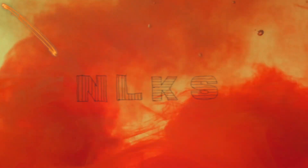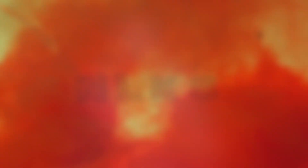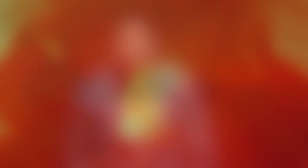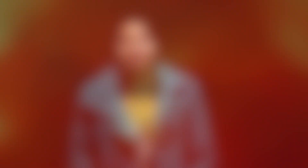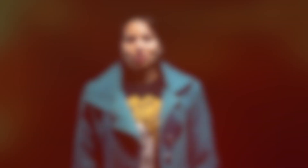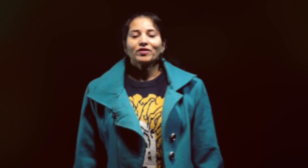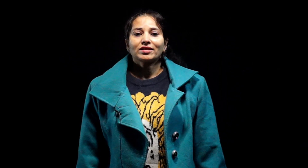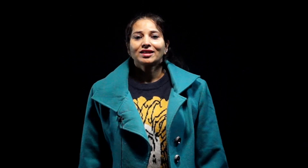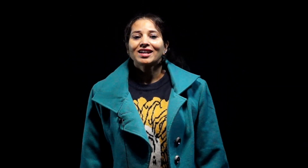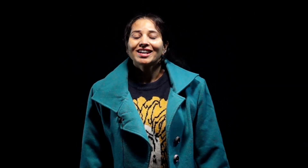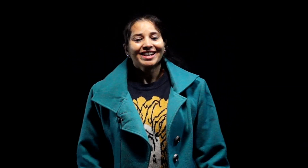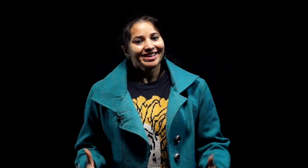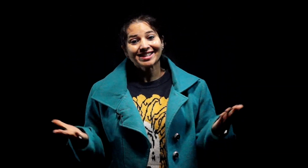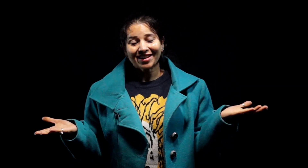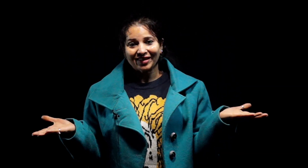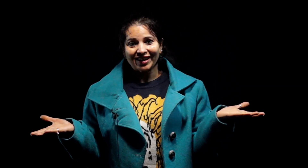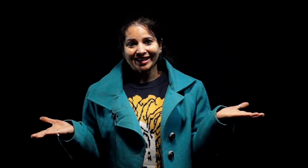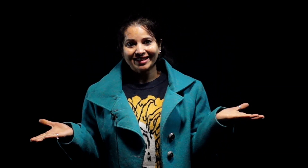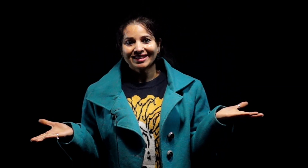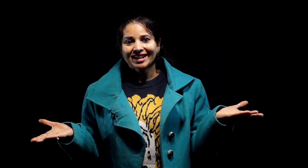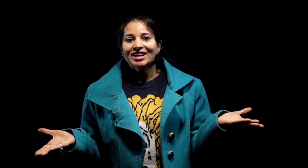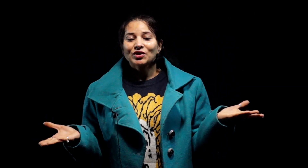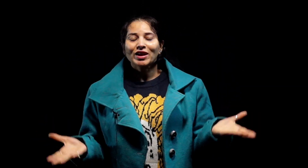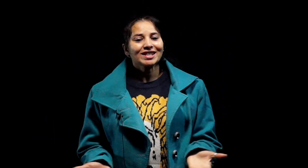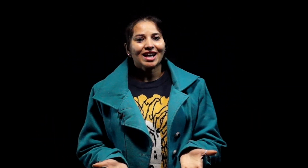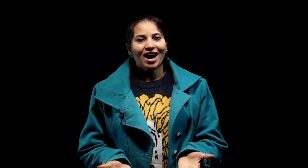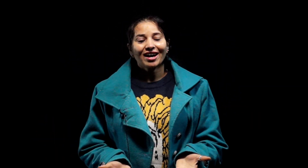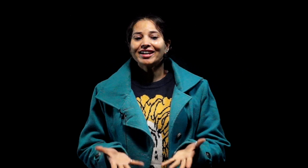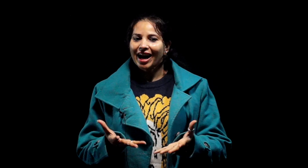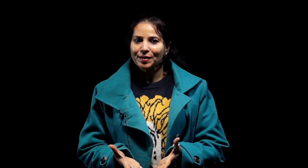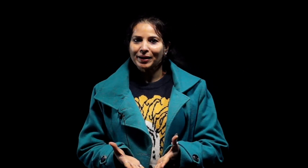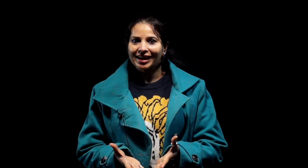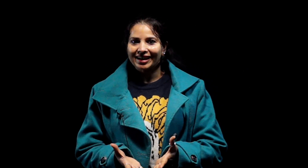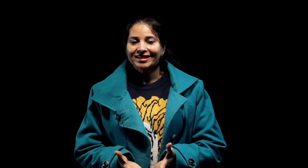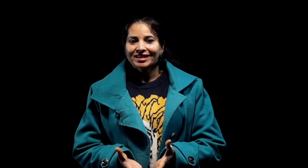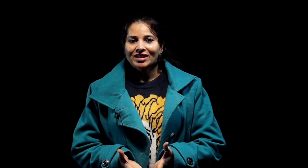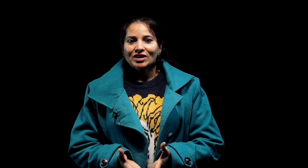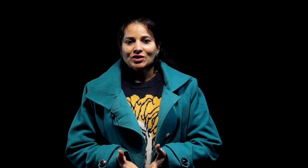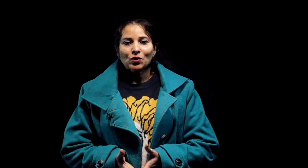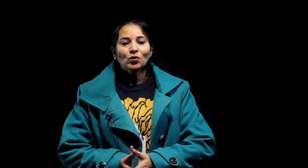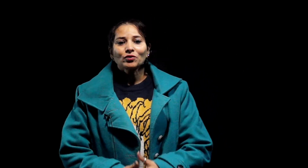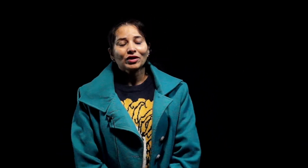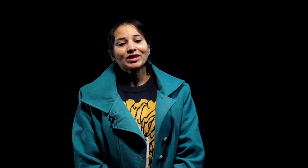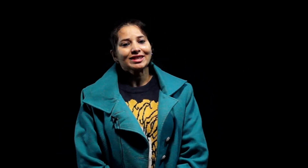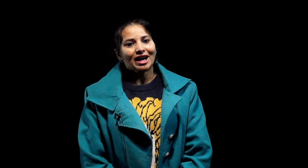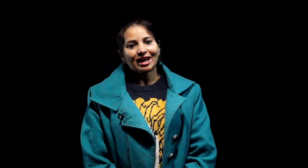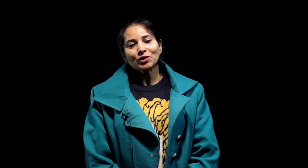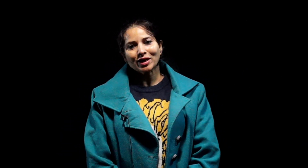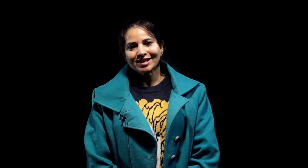Thursday work. Greetings everyone. Today is our rhyme day. So, we will start our today's